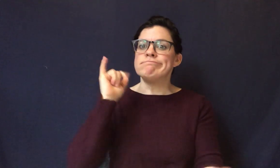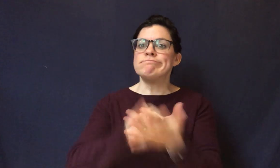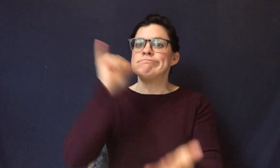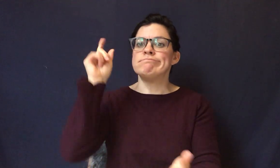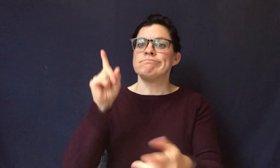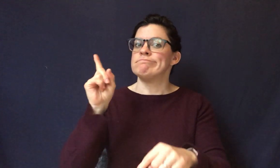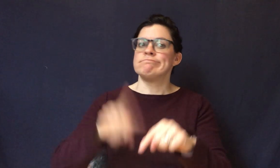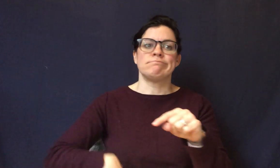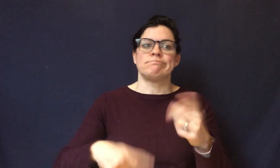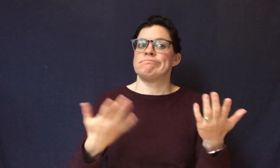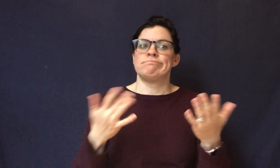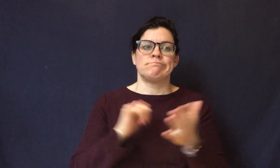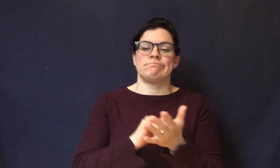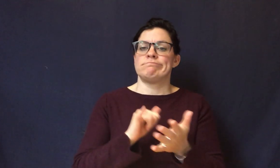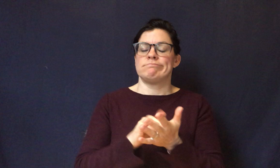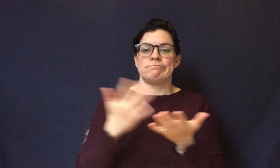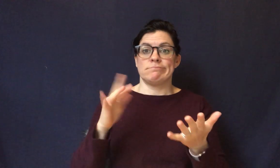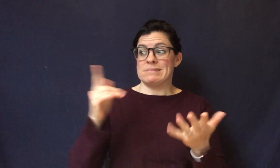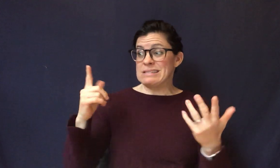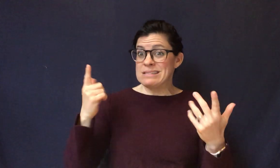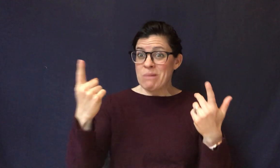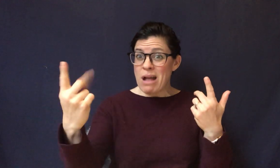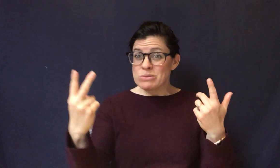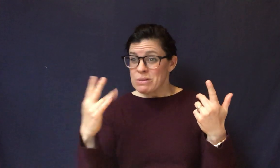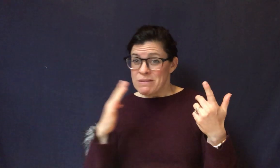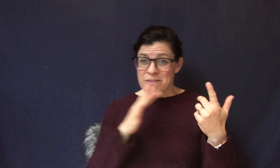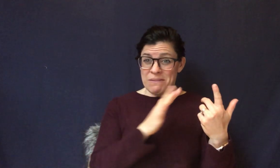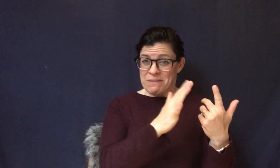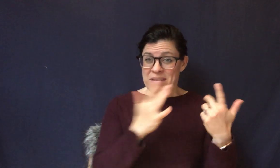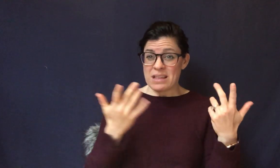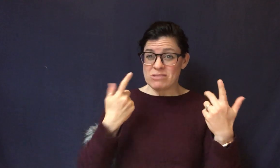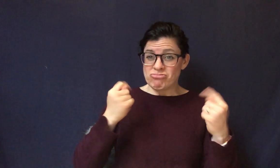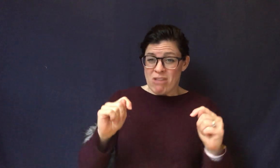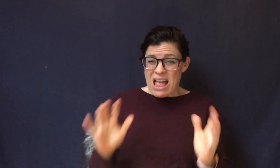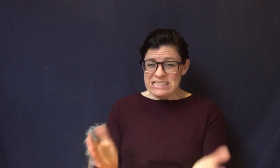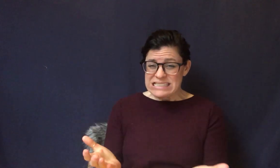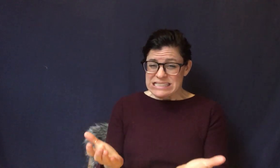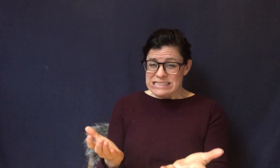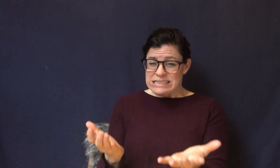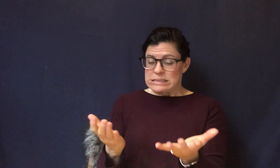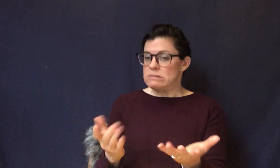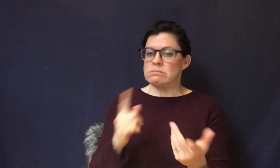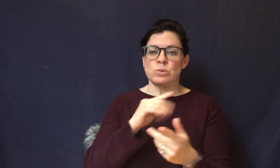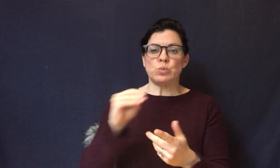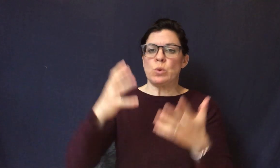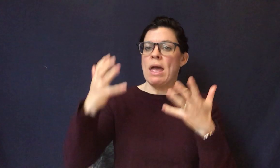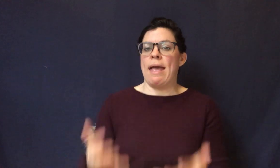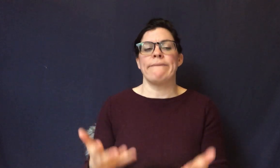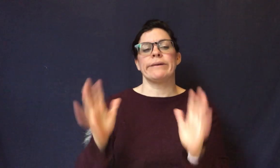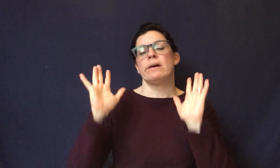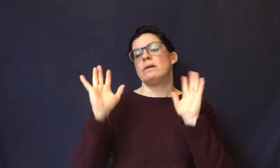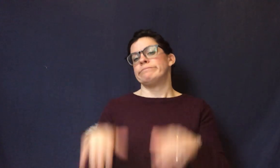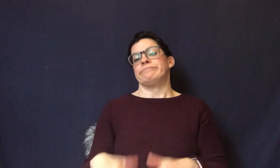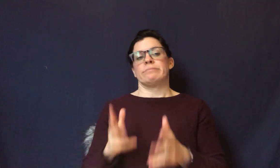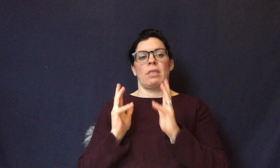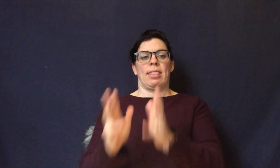things, make sure that your feet are on the ground. If you're not properly set on the ground and you go to lift something, okay, you can lose your